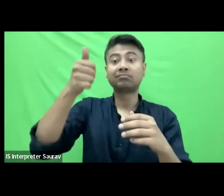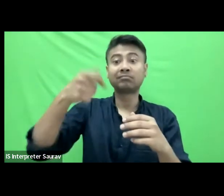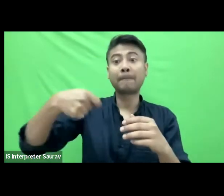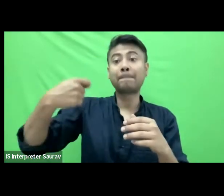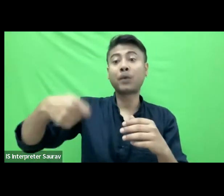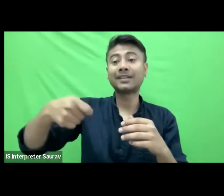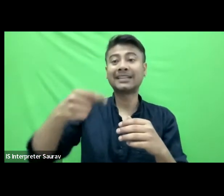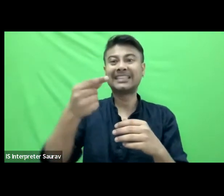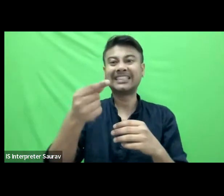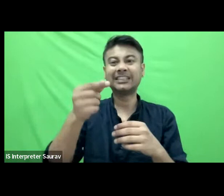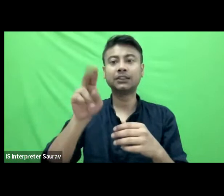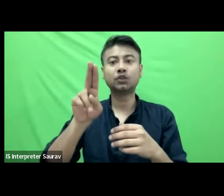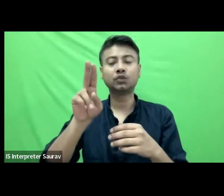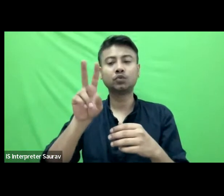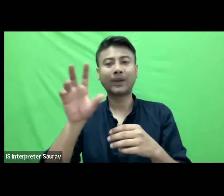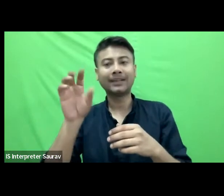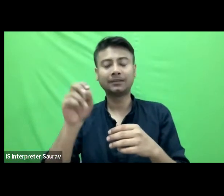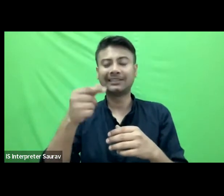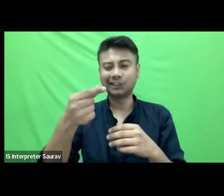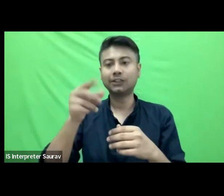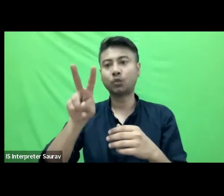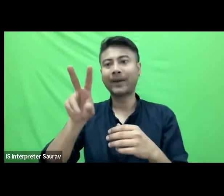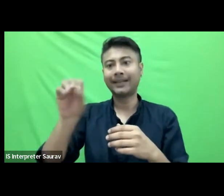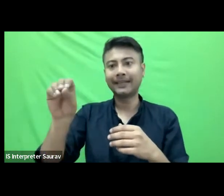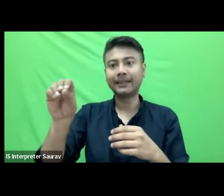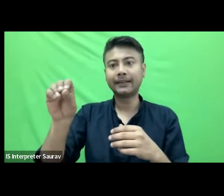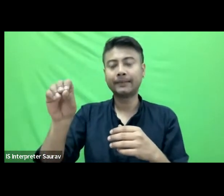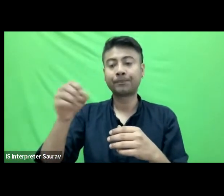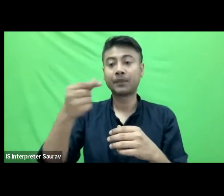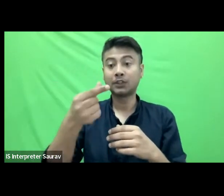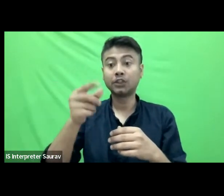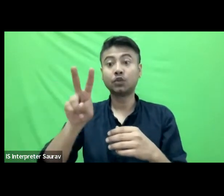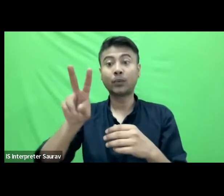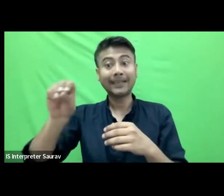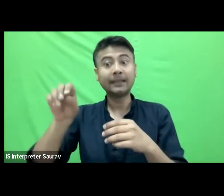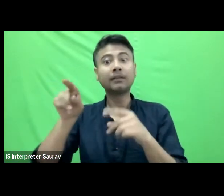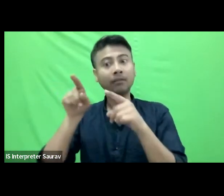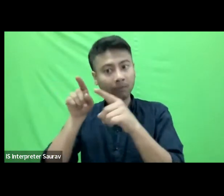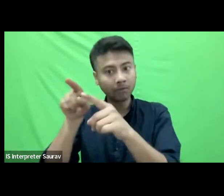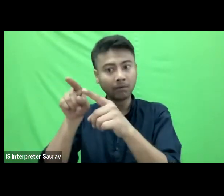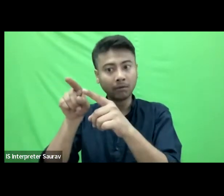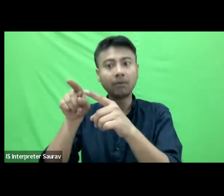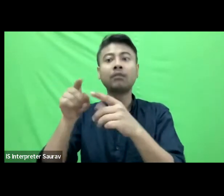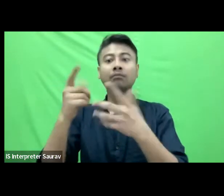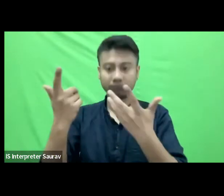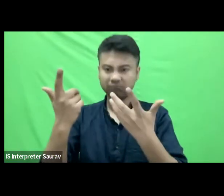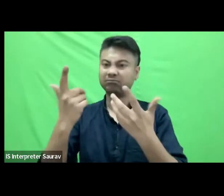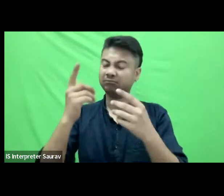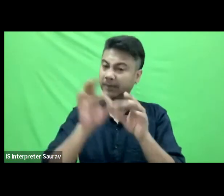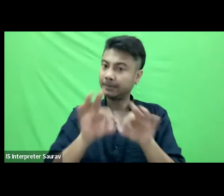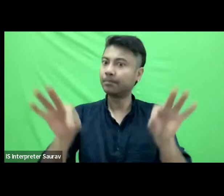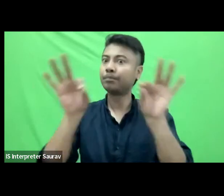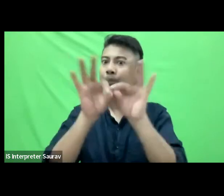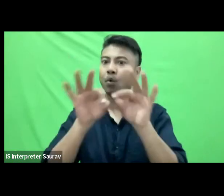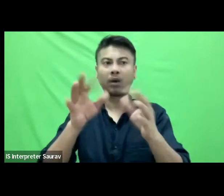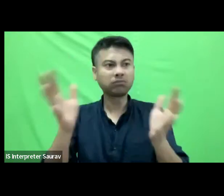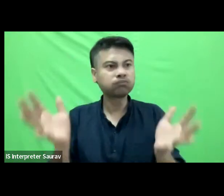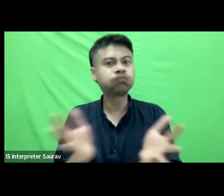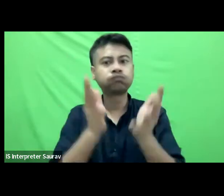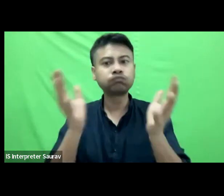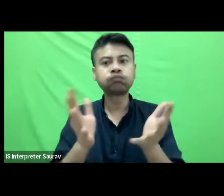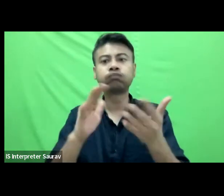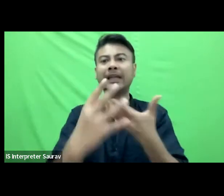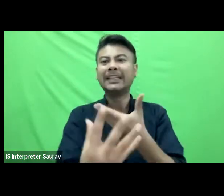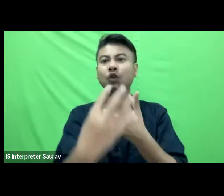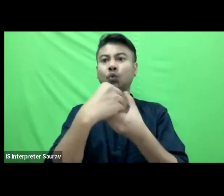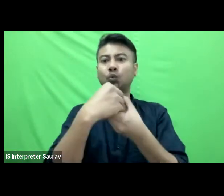around digital public infrastructure through the G20 presidency, that platform as well. So I think now, of course, everywhere in